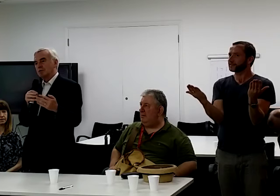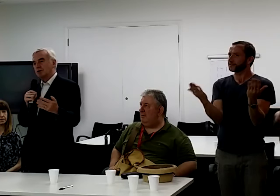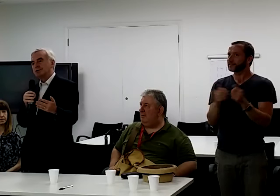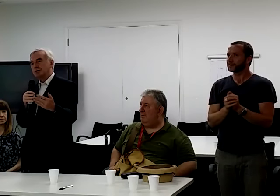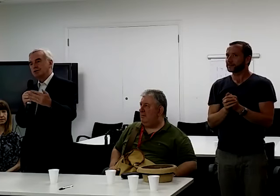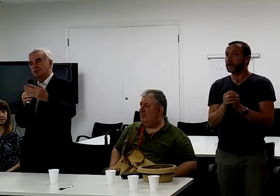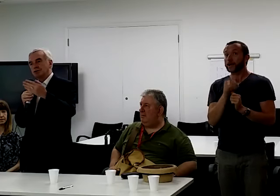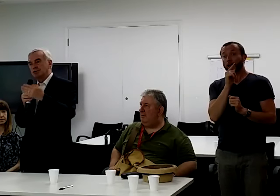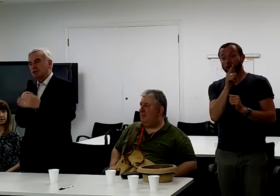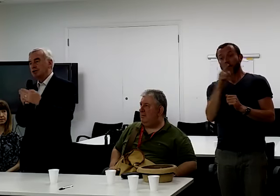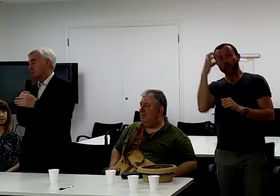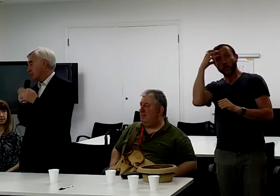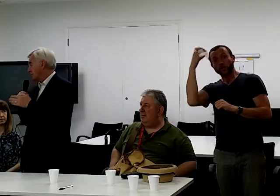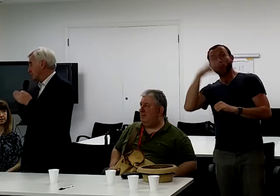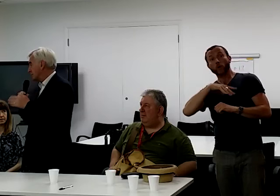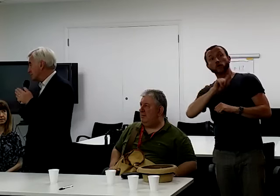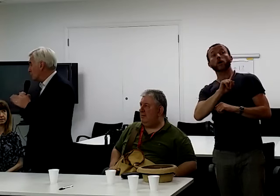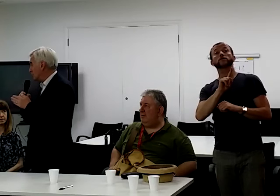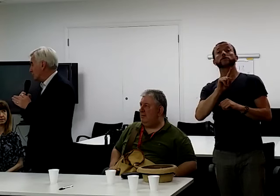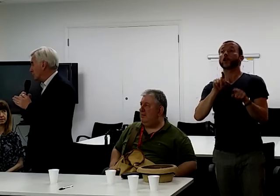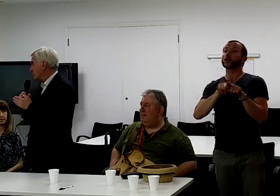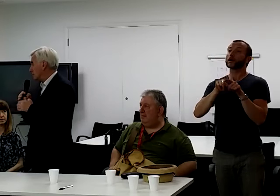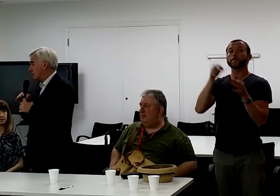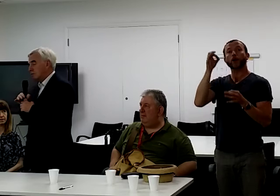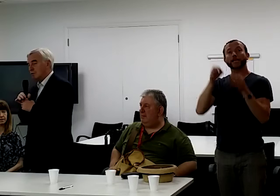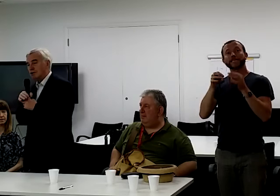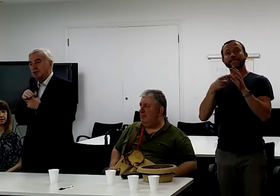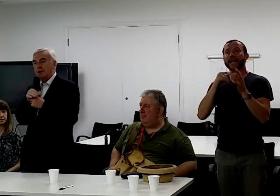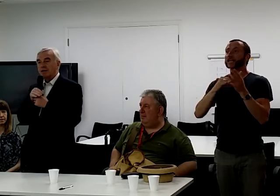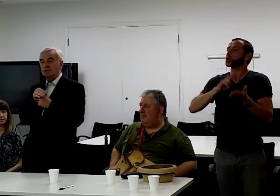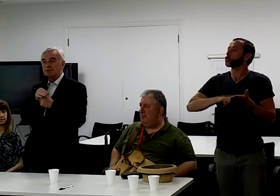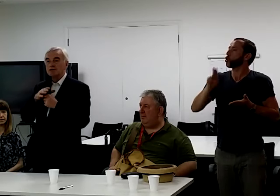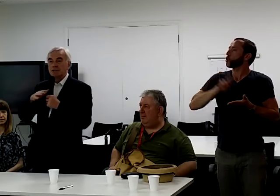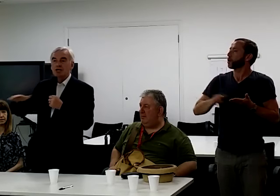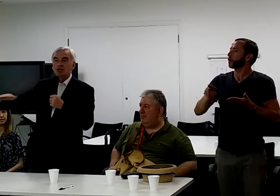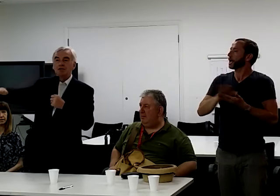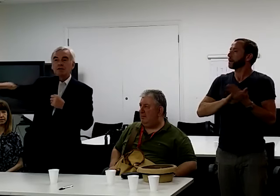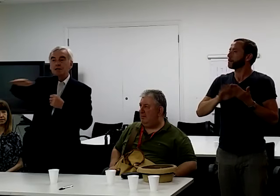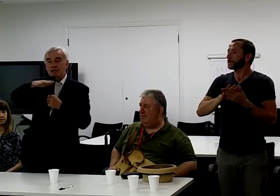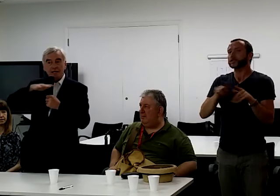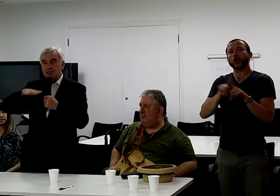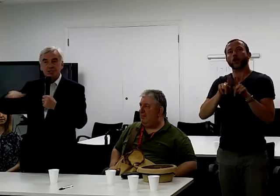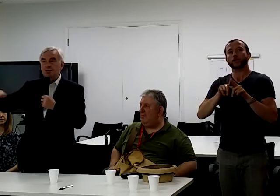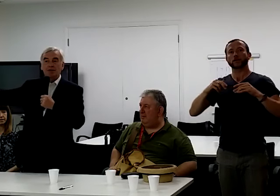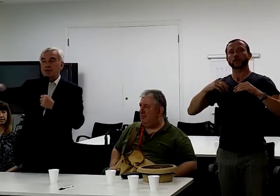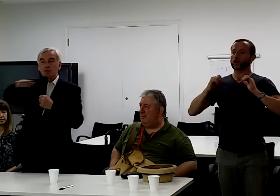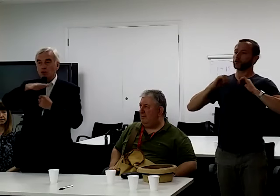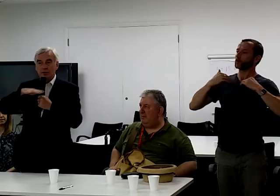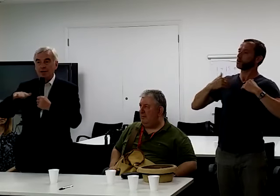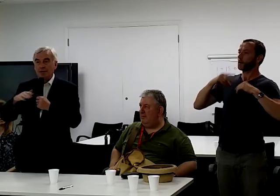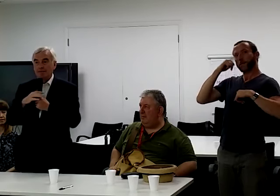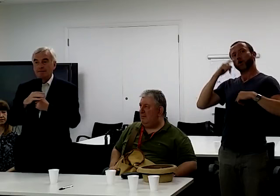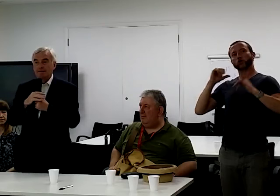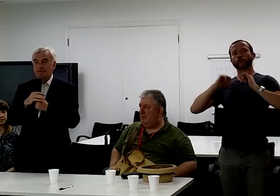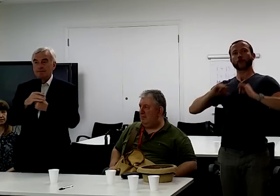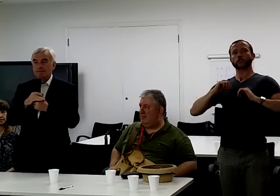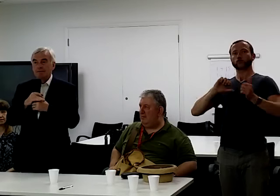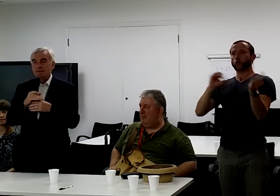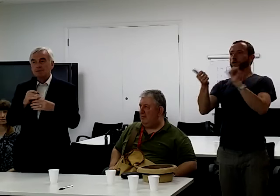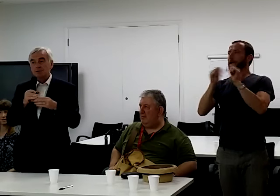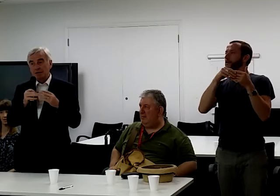want, the establishment wants to do, is just to return to politics as normal, which is about the rotation of the elites, nothing more than